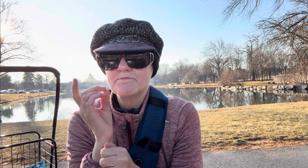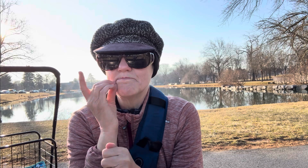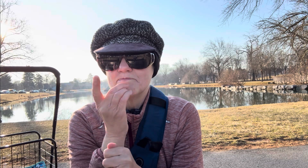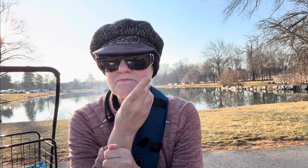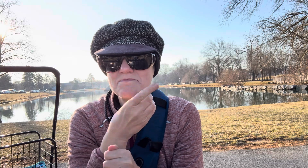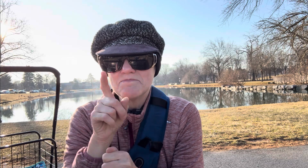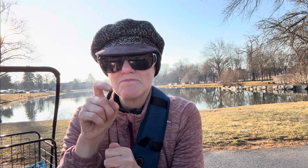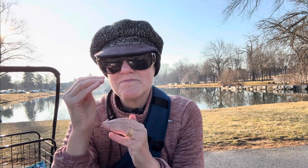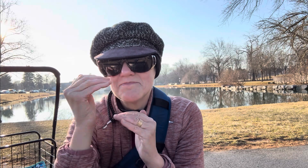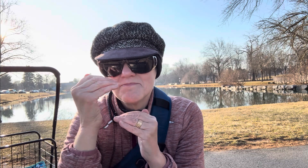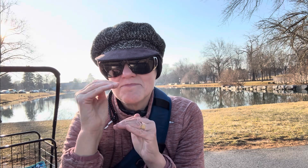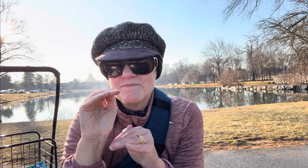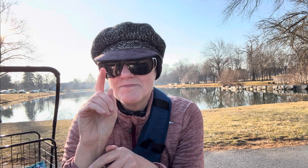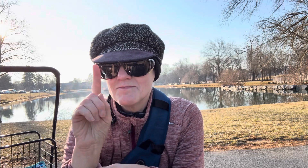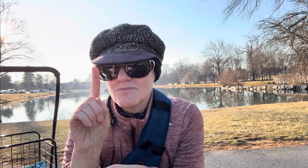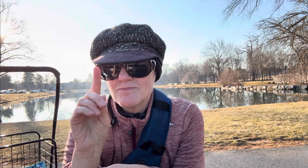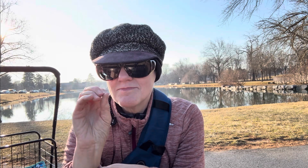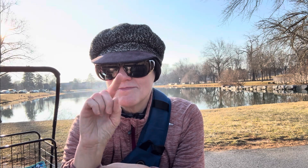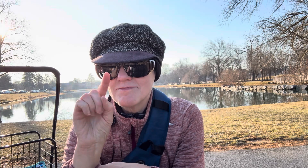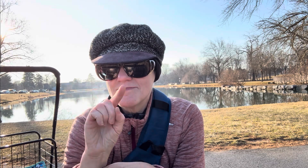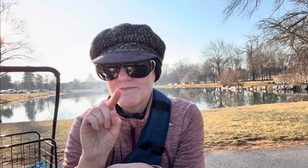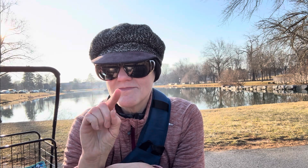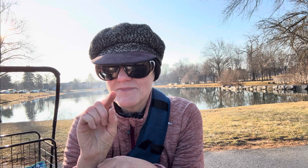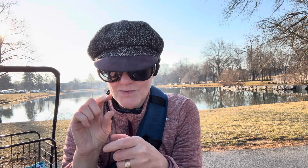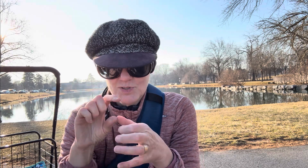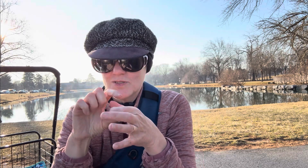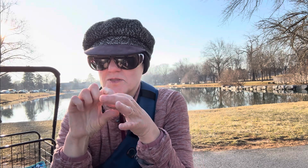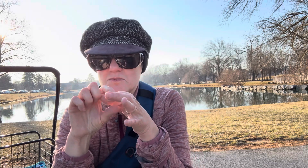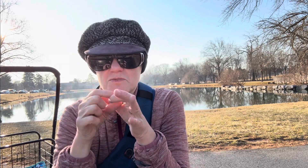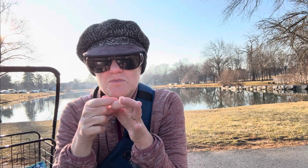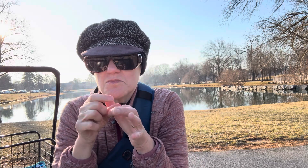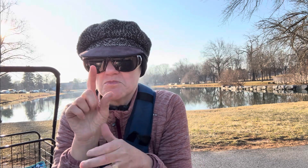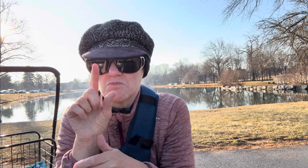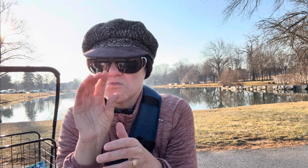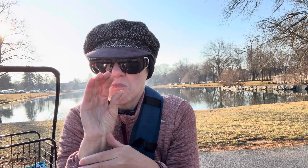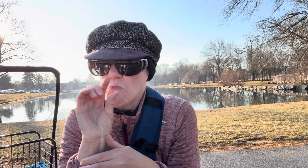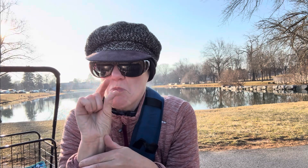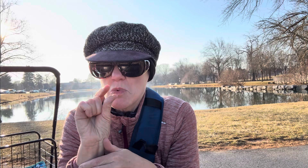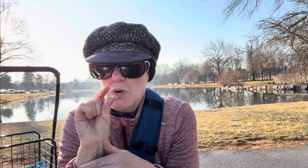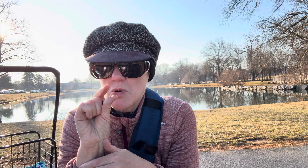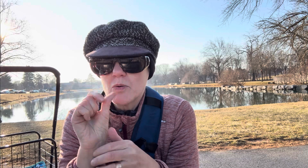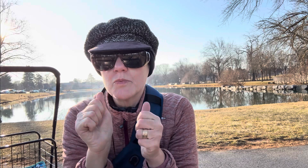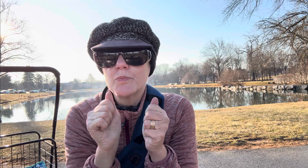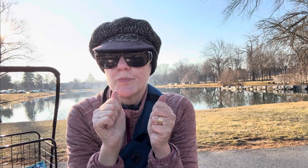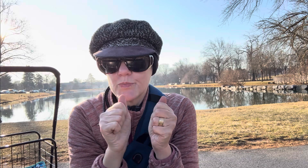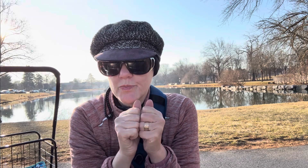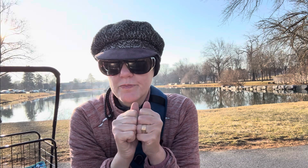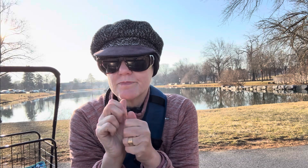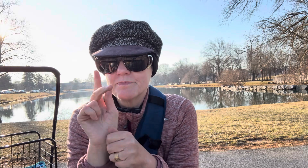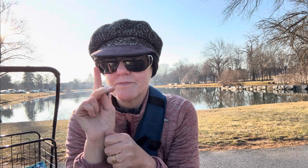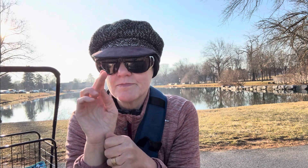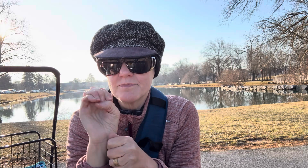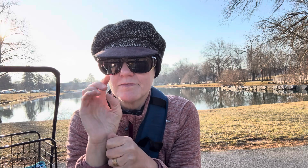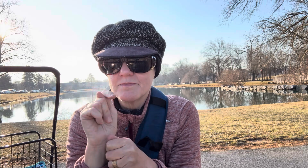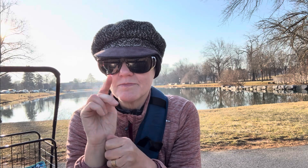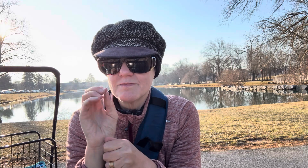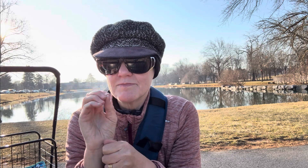can only eat 1 ounce of berries, which isn't very much, included in something like our keto